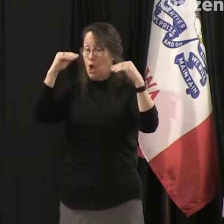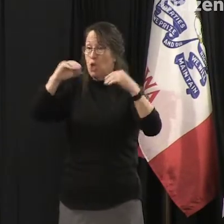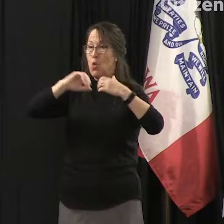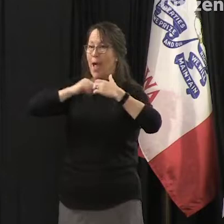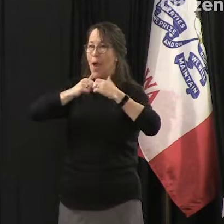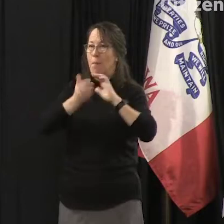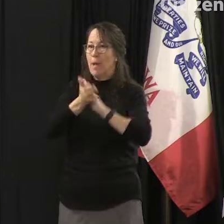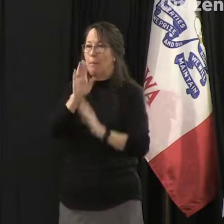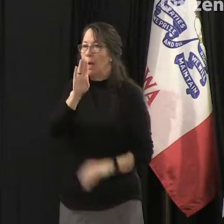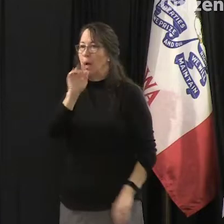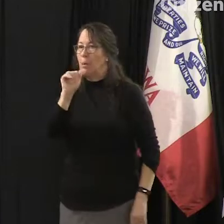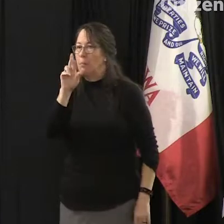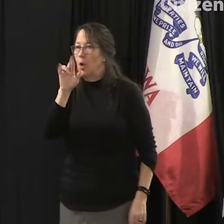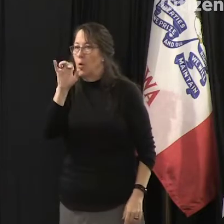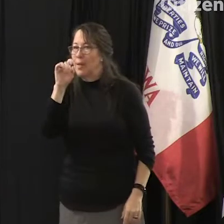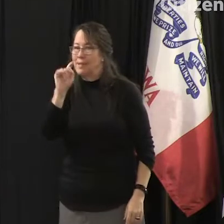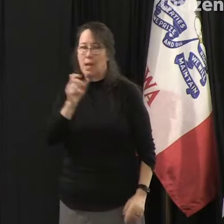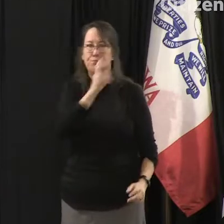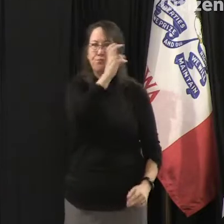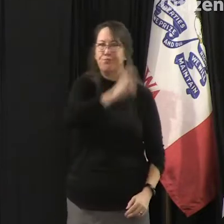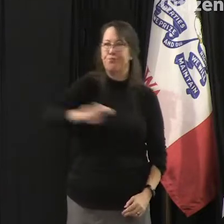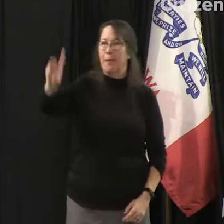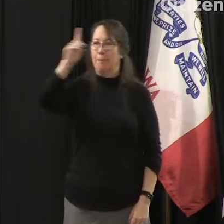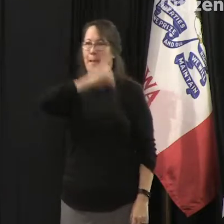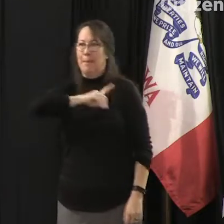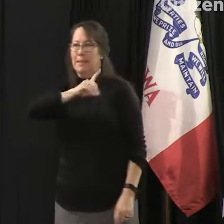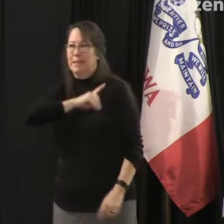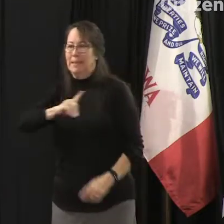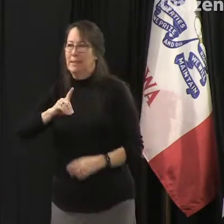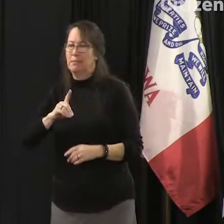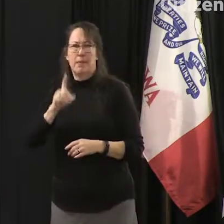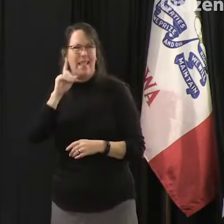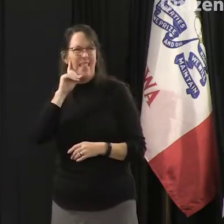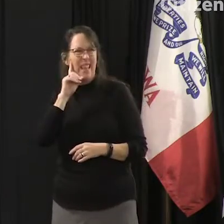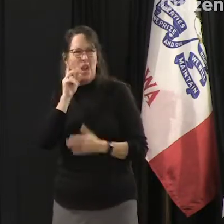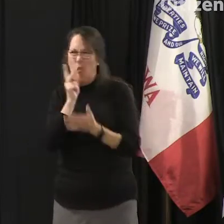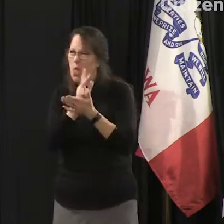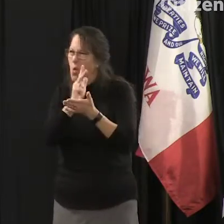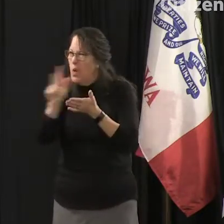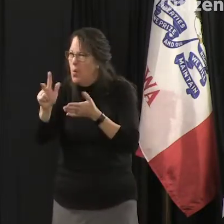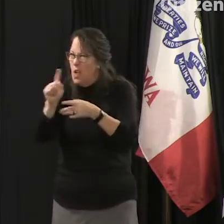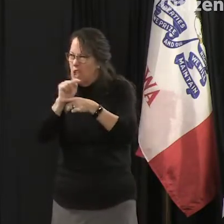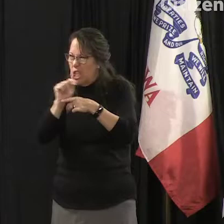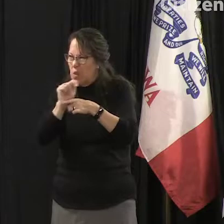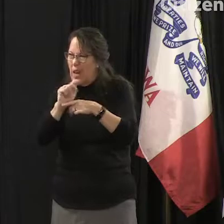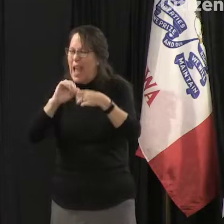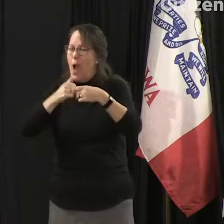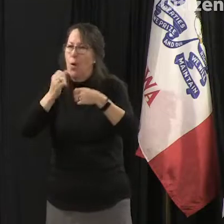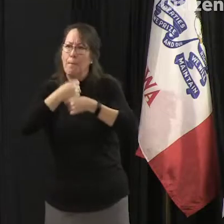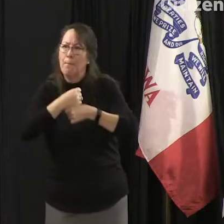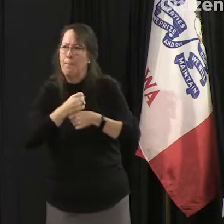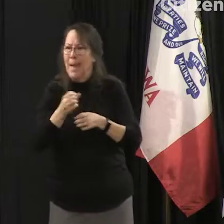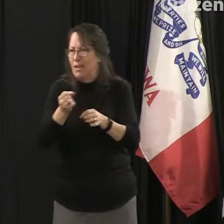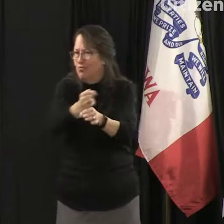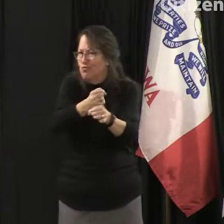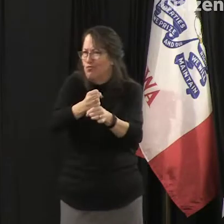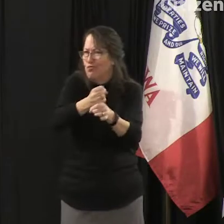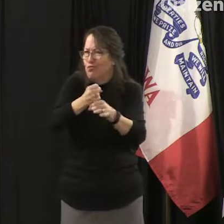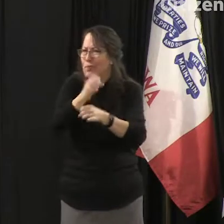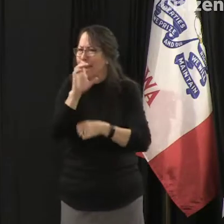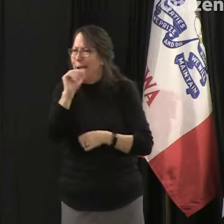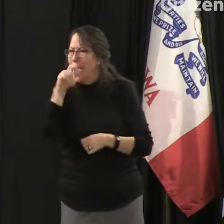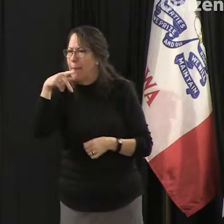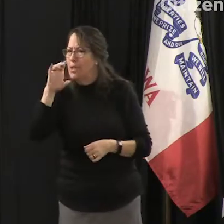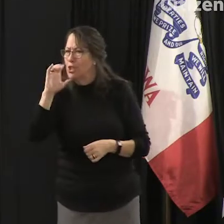a barista. So they took Emily up to Minneapolis. I think it was like 3 weeks, taught her how to make cappuccino and all that kind of